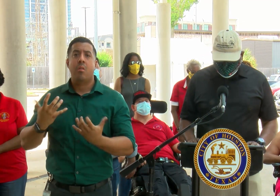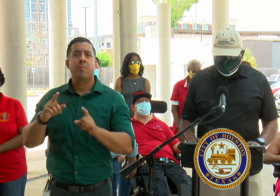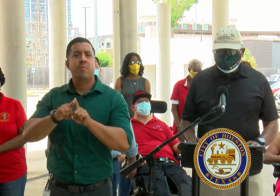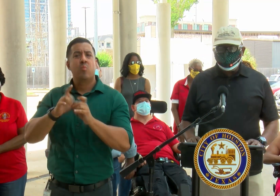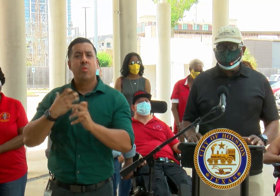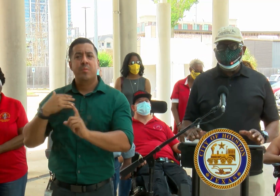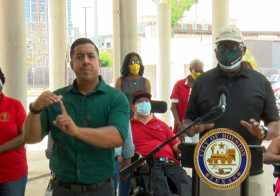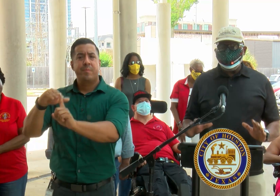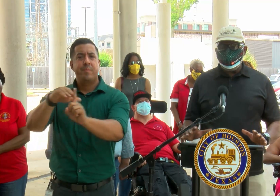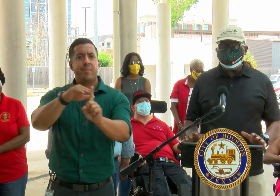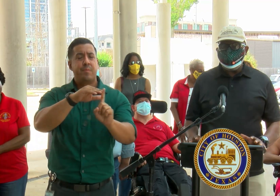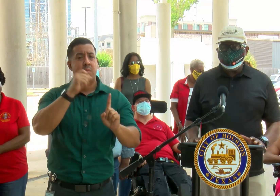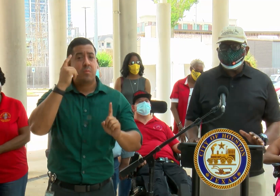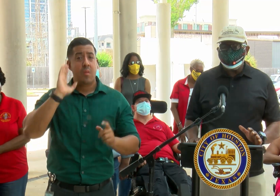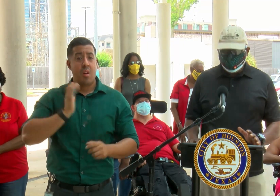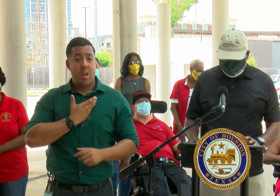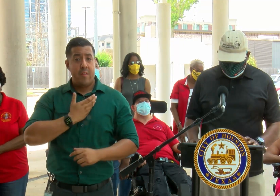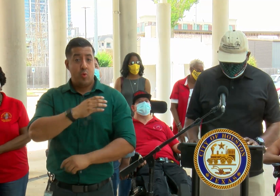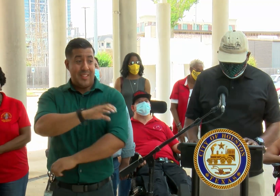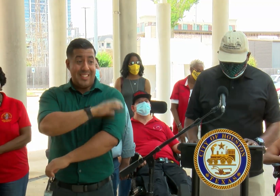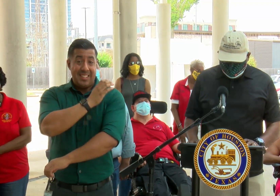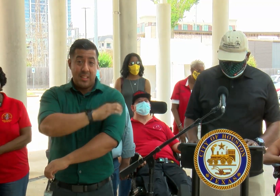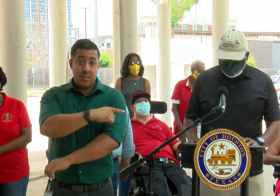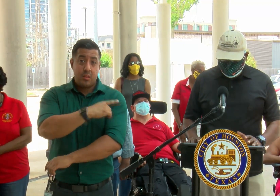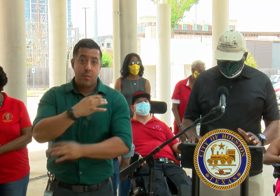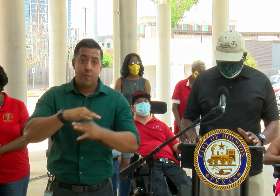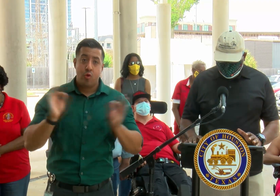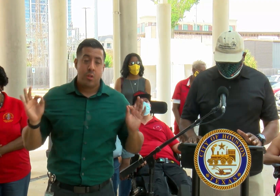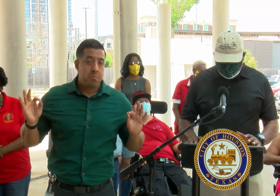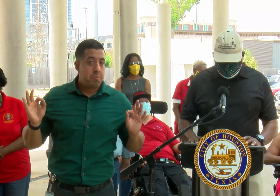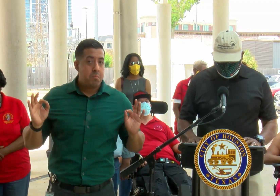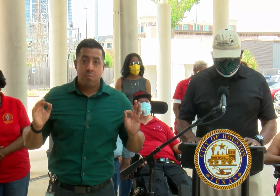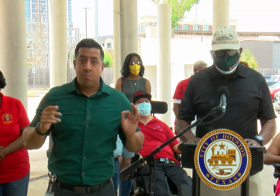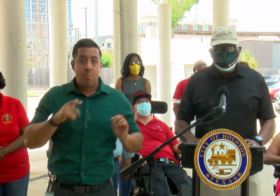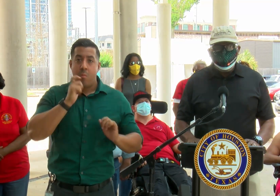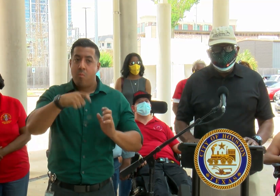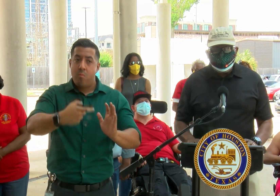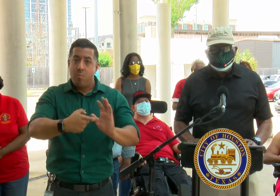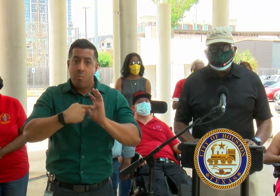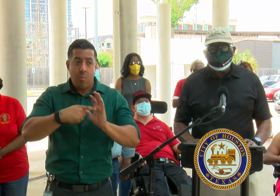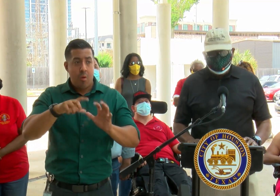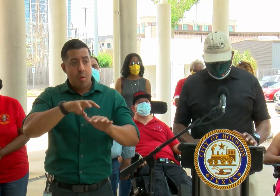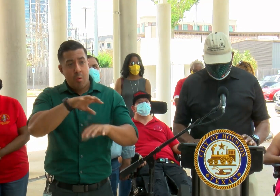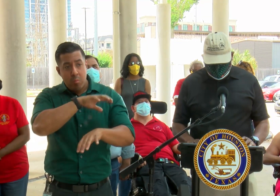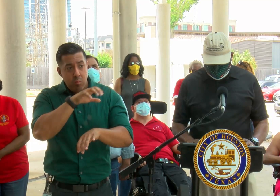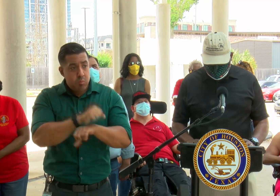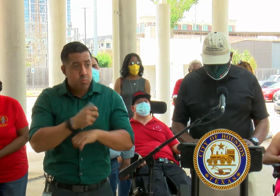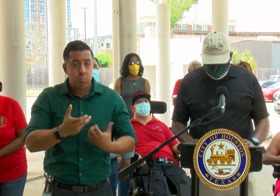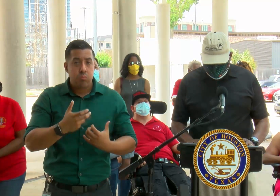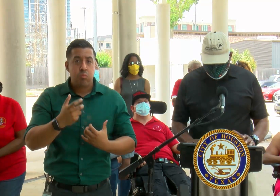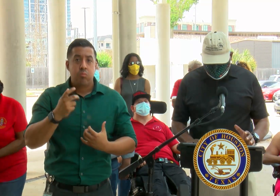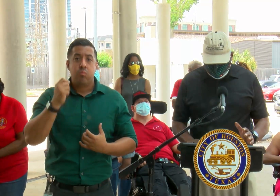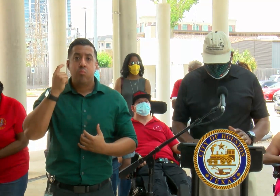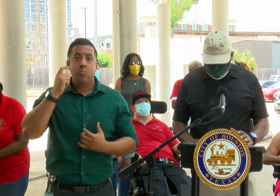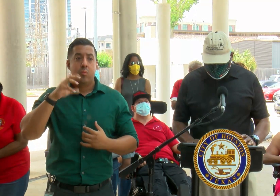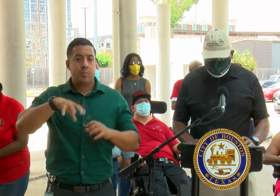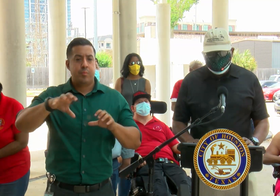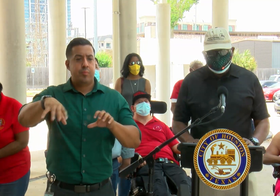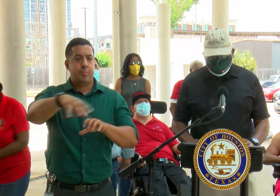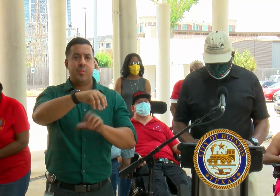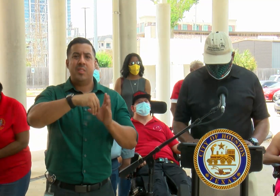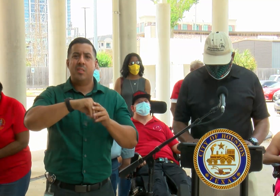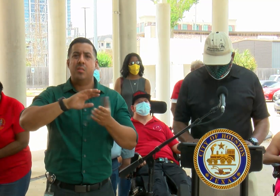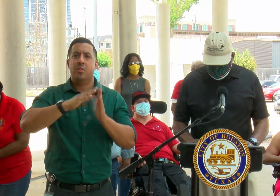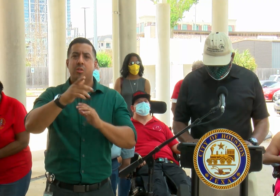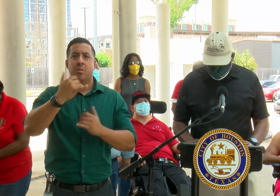that all of our clinics are free. They do not require appointments. They are located throughout the city,